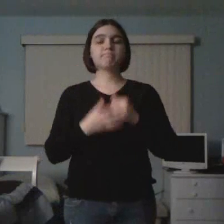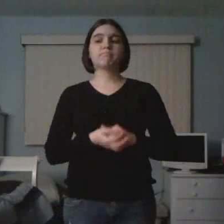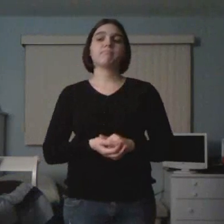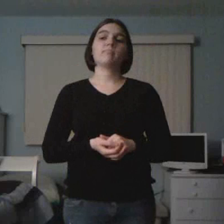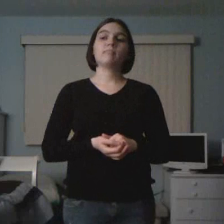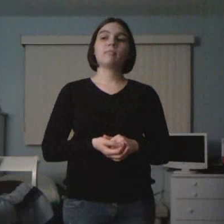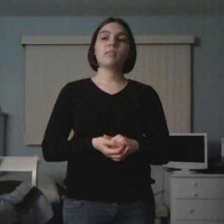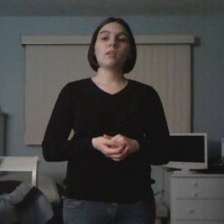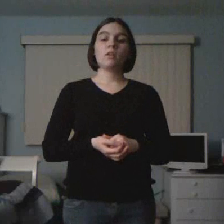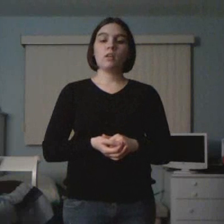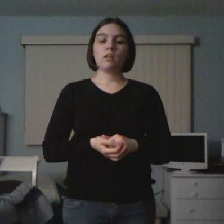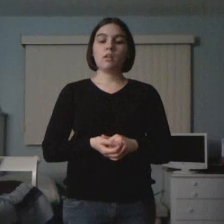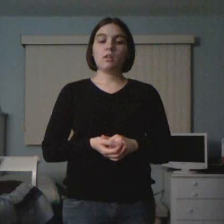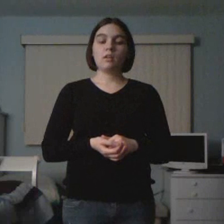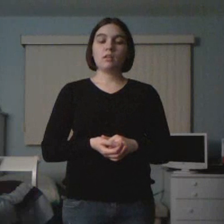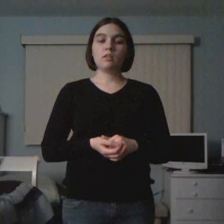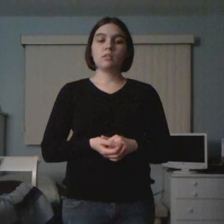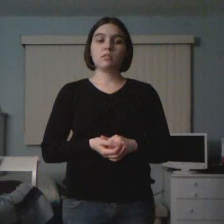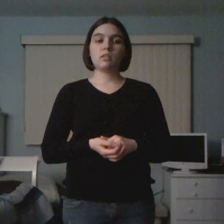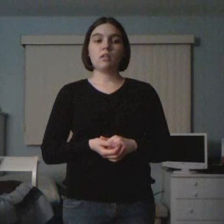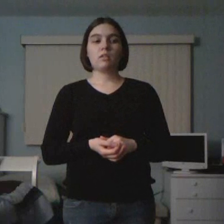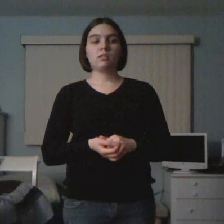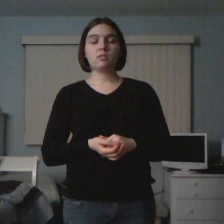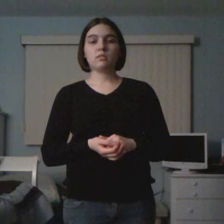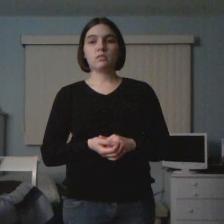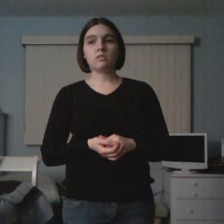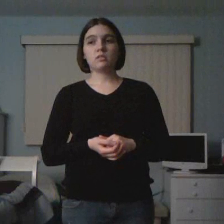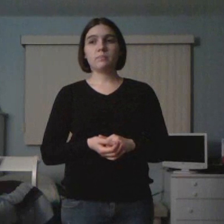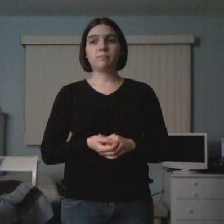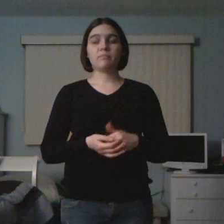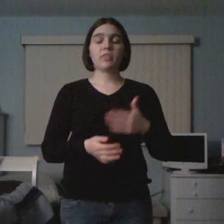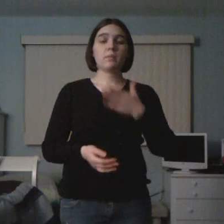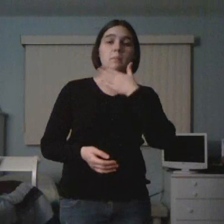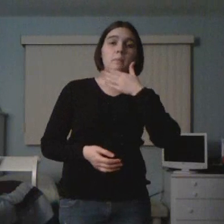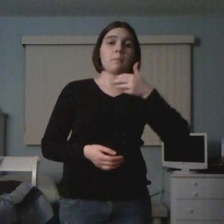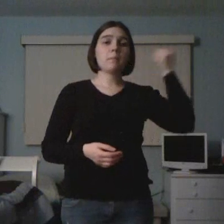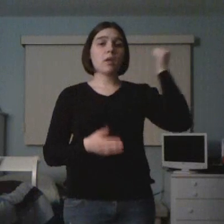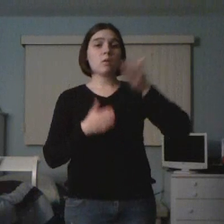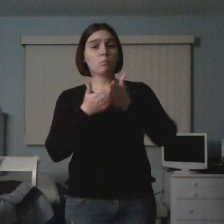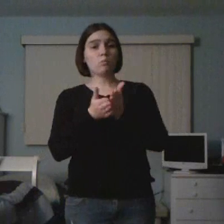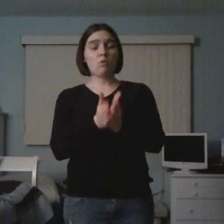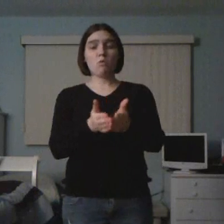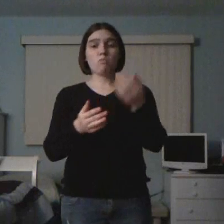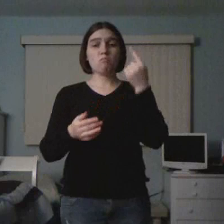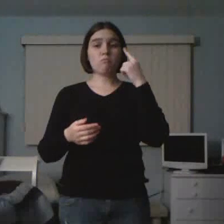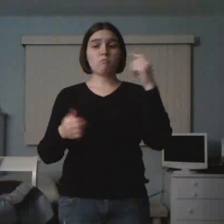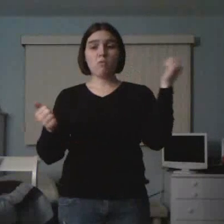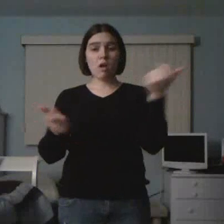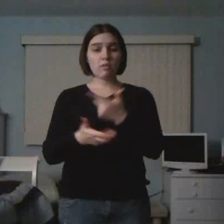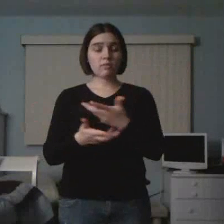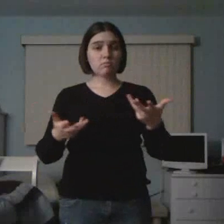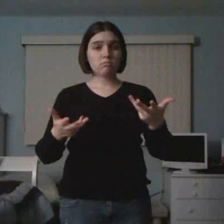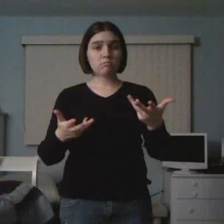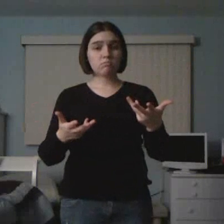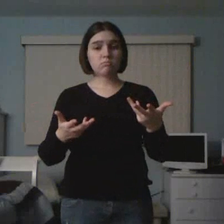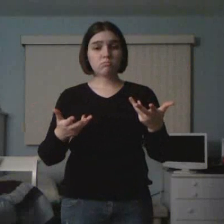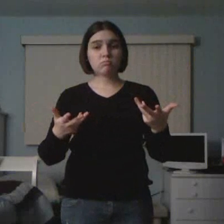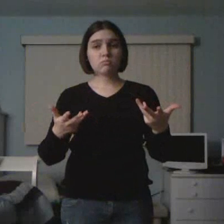But the all-around boat of all-purpose and most probably utilitarian is the aluminum